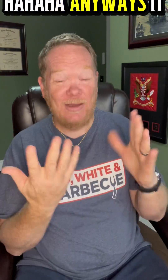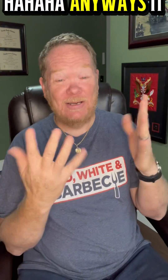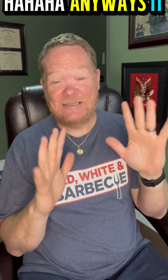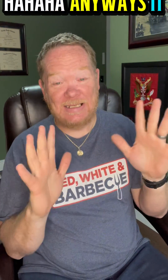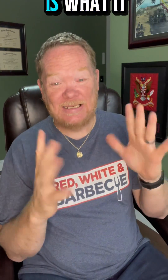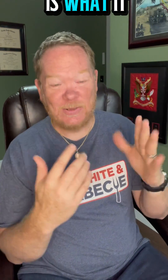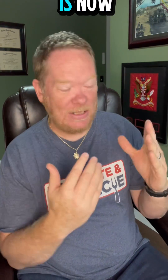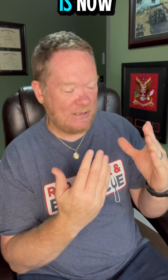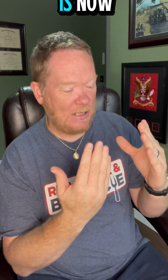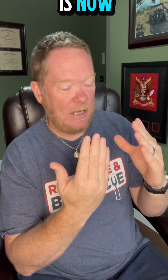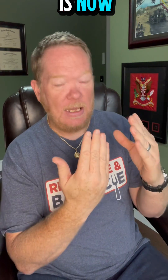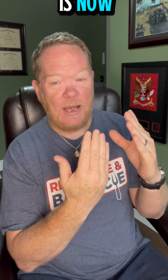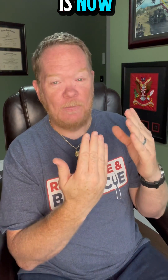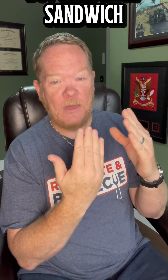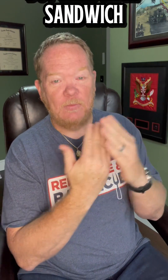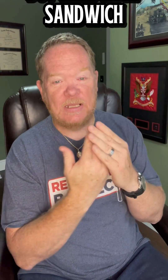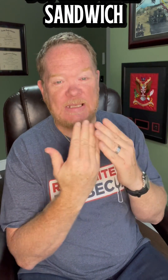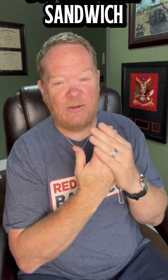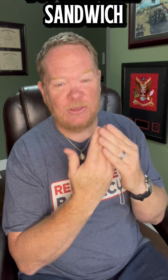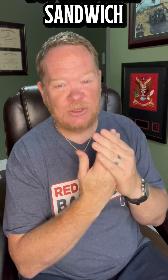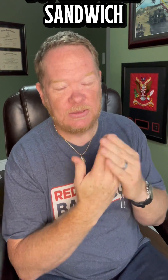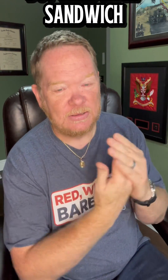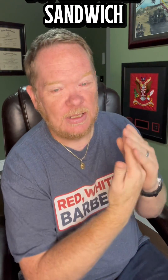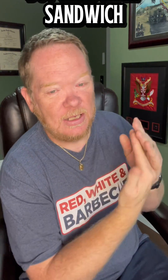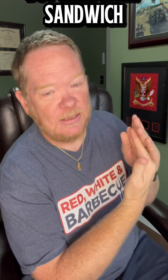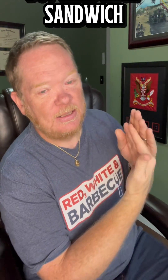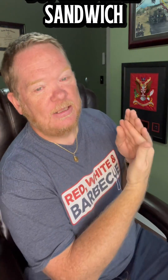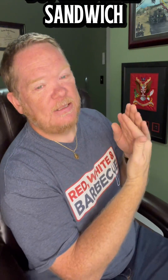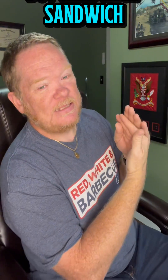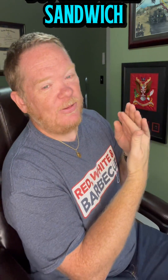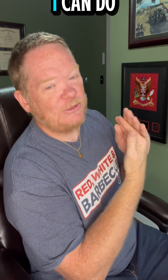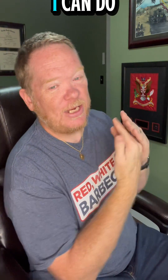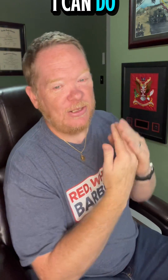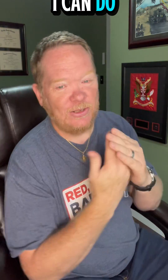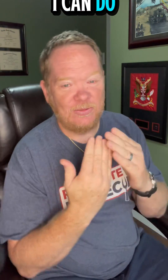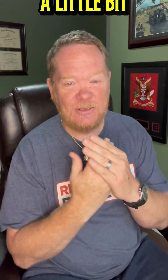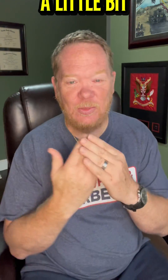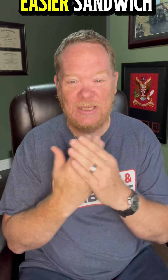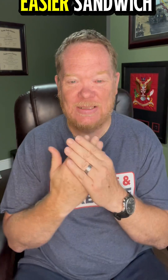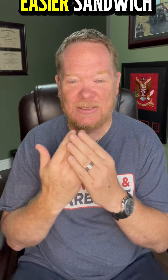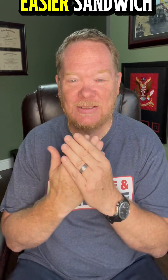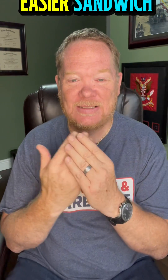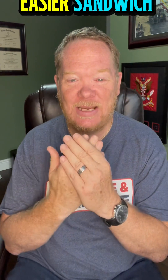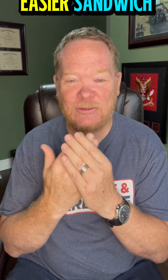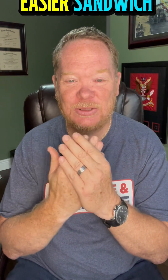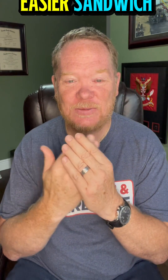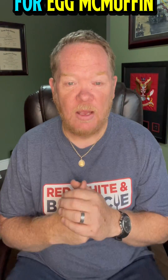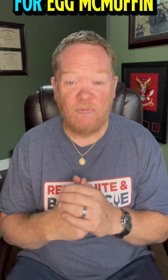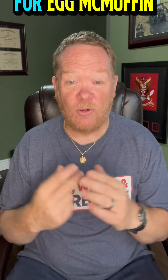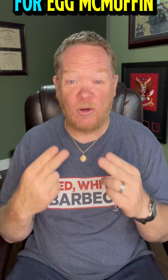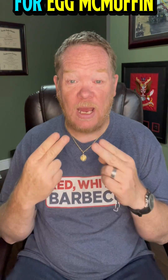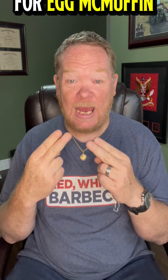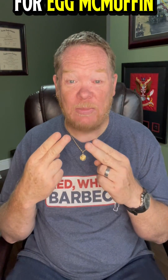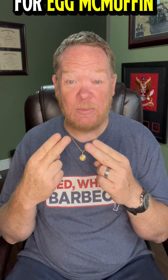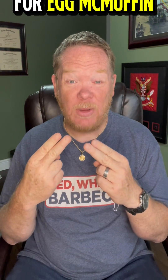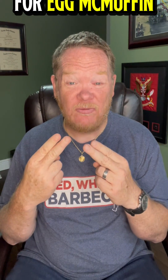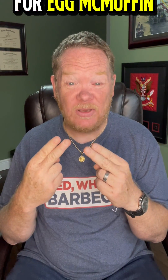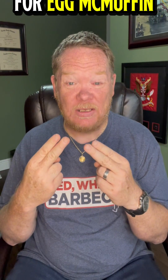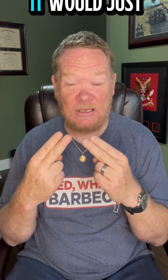Anyways, it is what it is. Now, but sandwich. Sandwich I can do. A little bit easier. Sandwich. For egg McMuffin, it would just